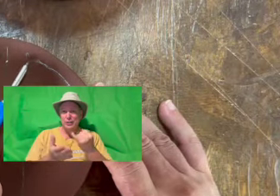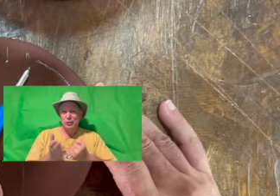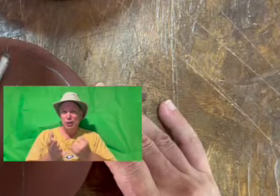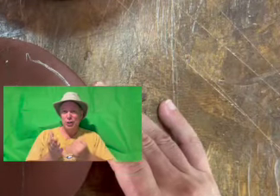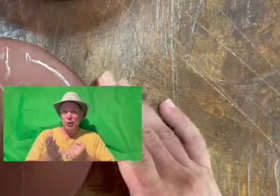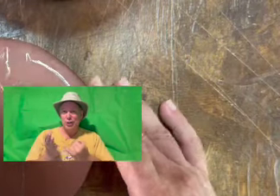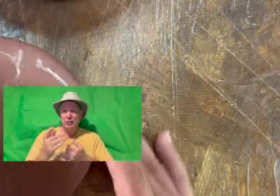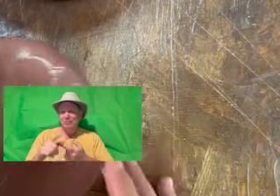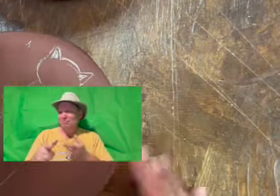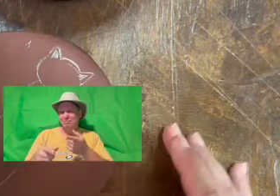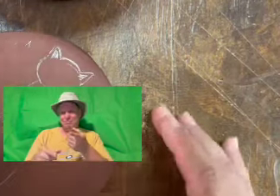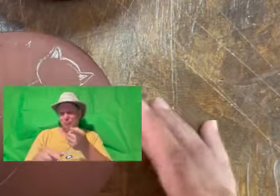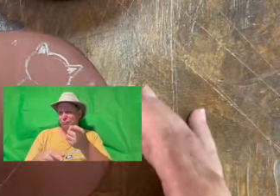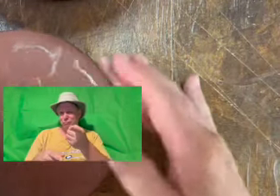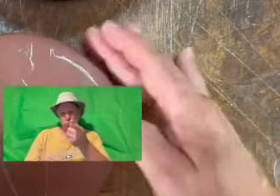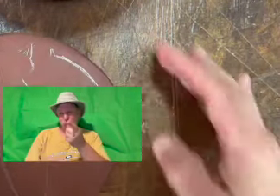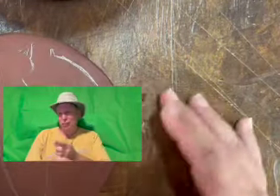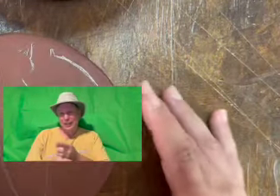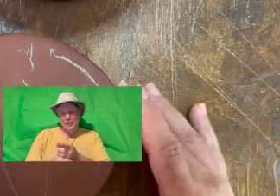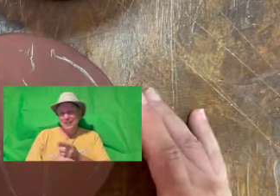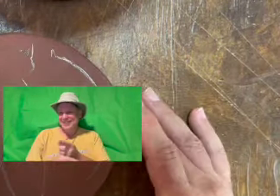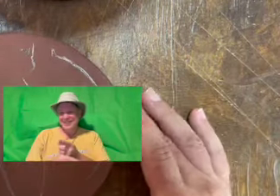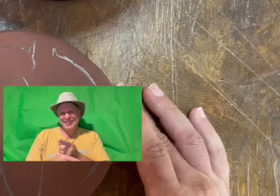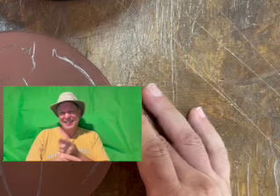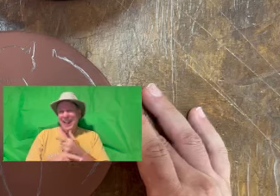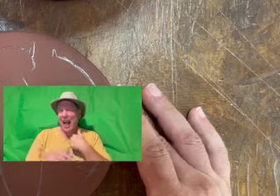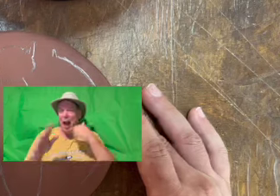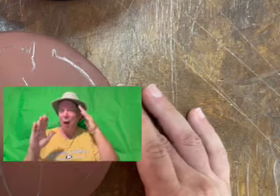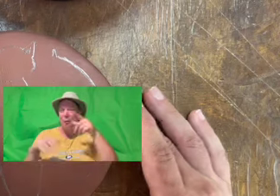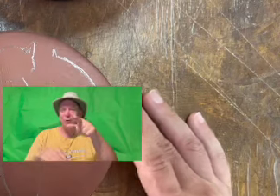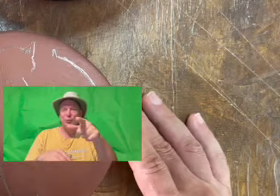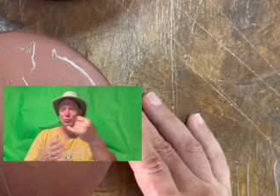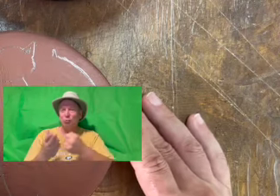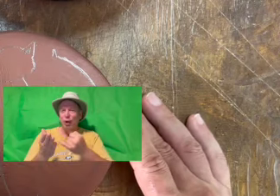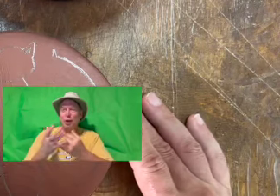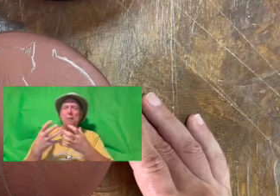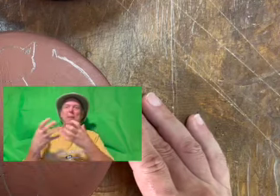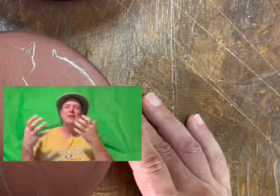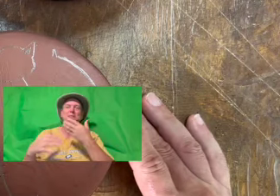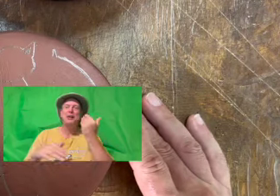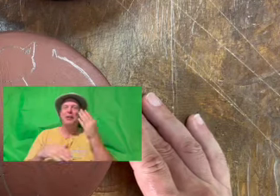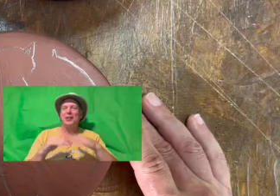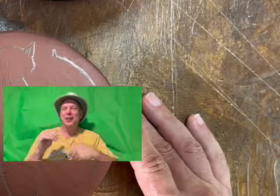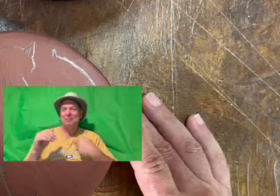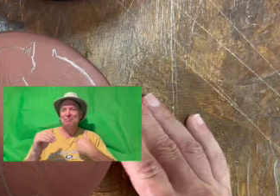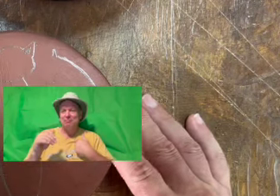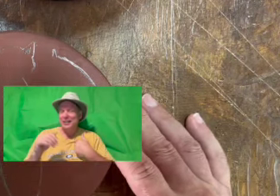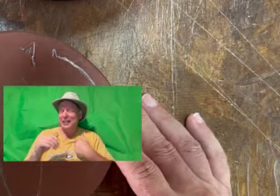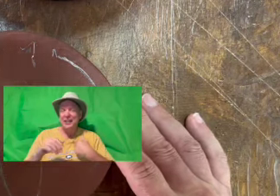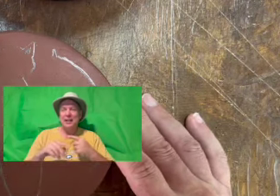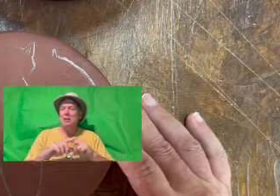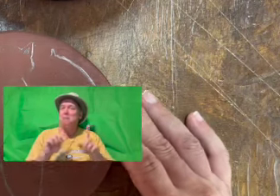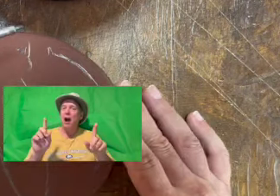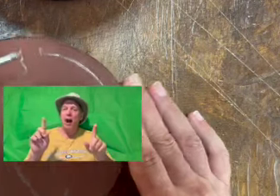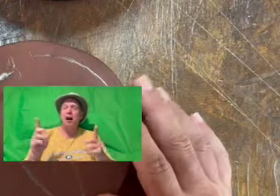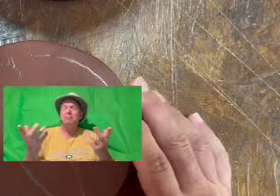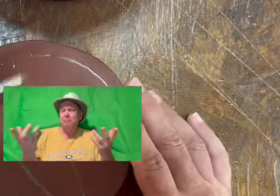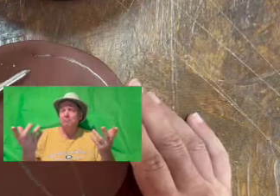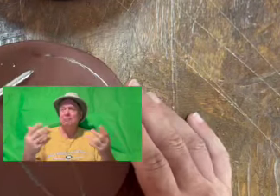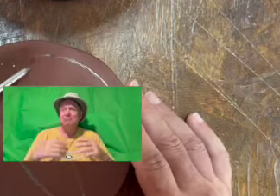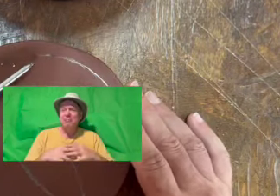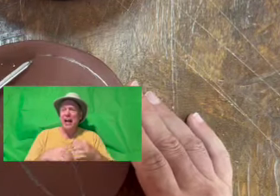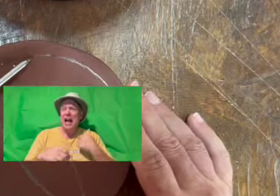draw much better than I do. But I get the job done that I want to get